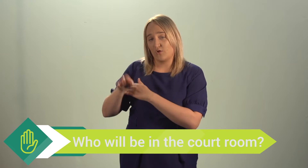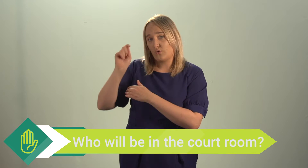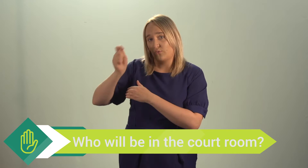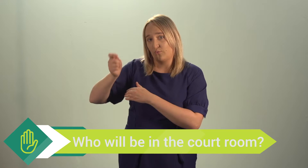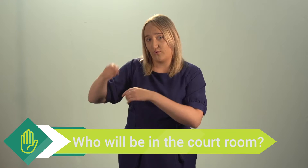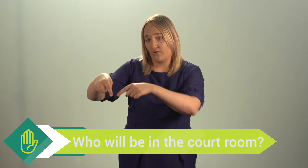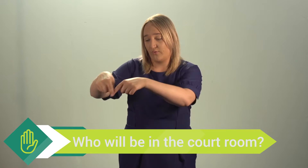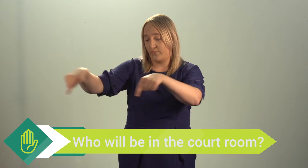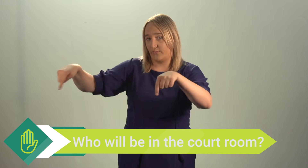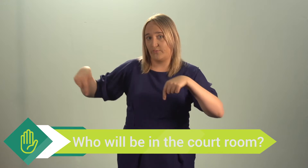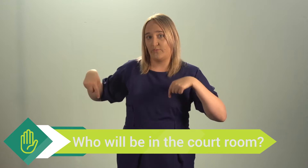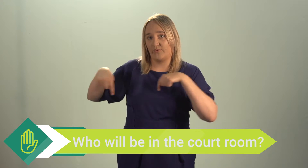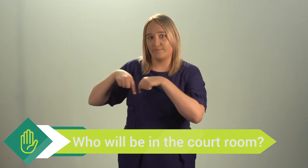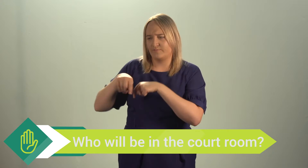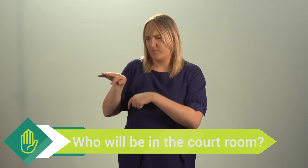Who will be in the courtroom?